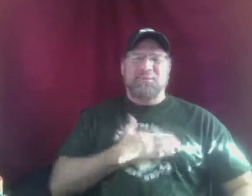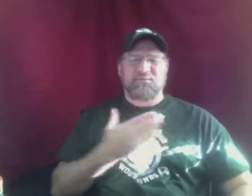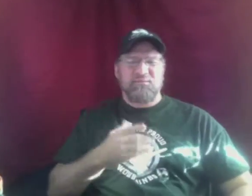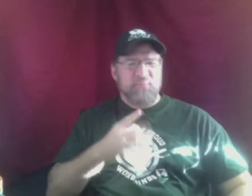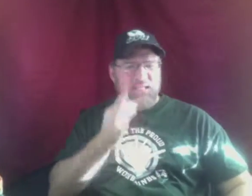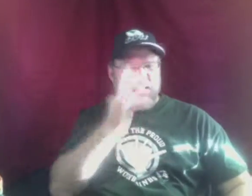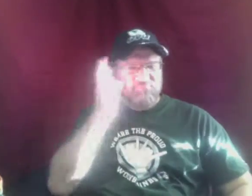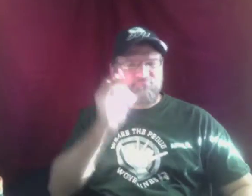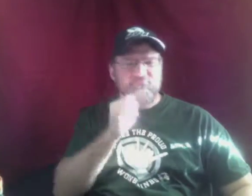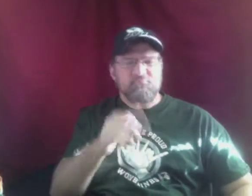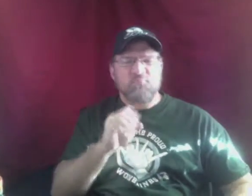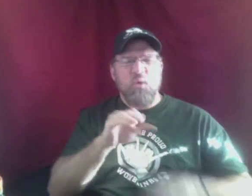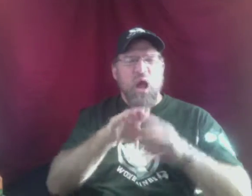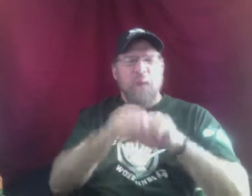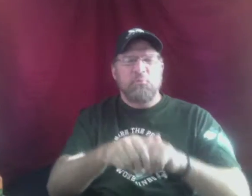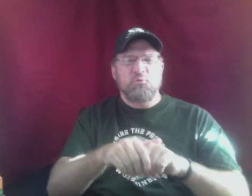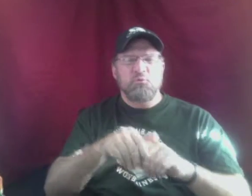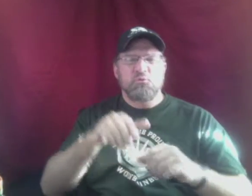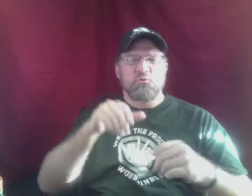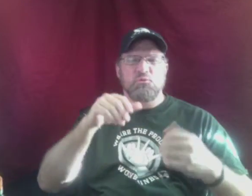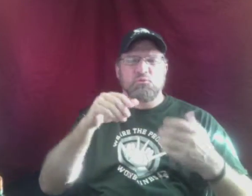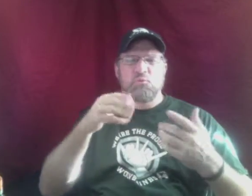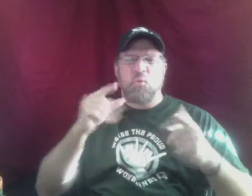My heart will be beating out of my chest. It'll be